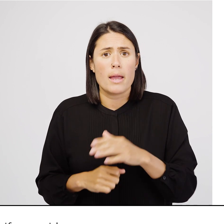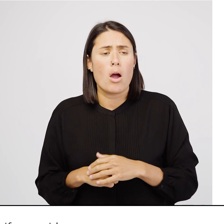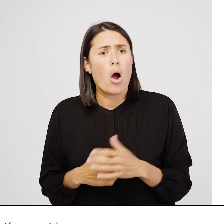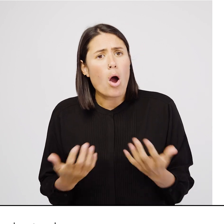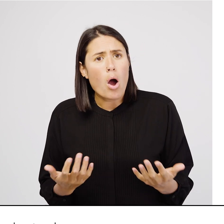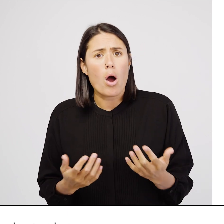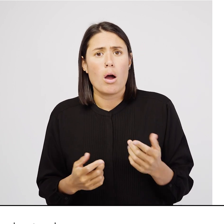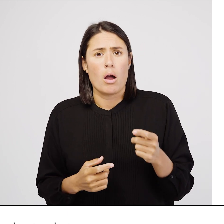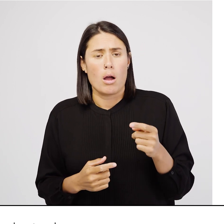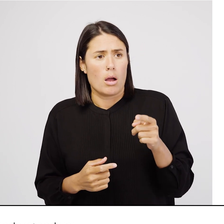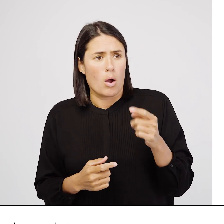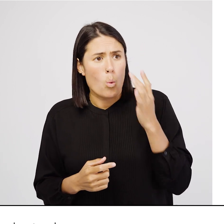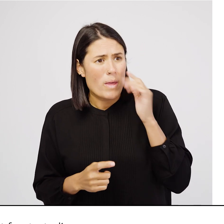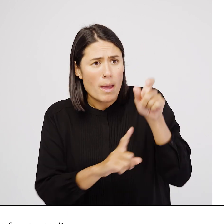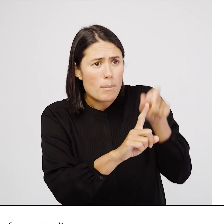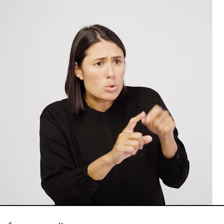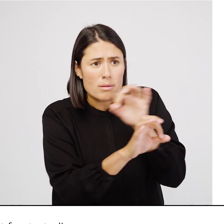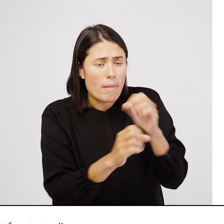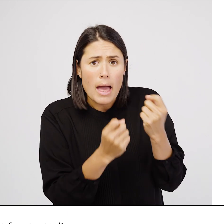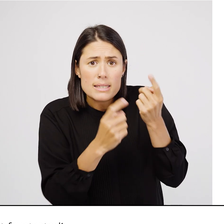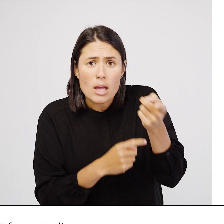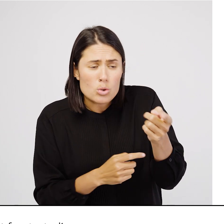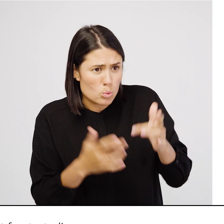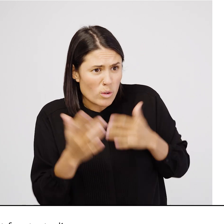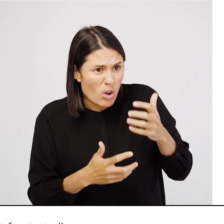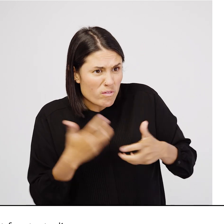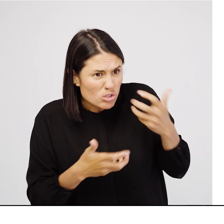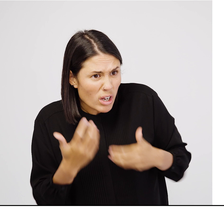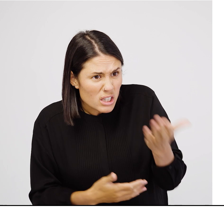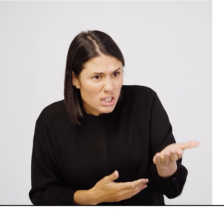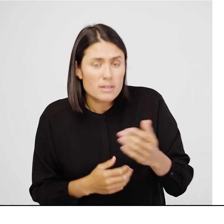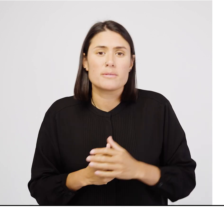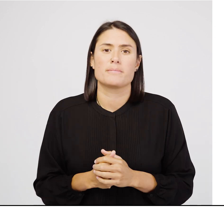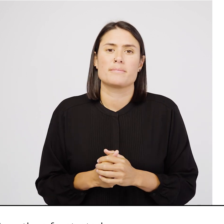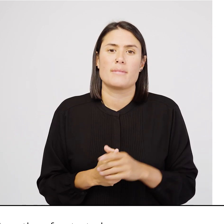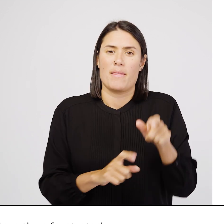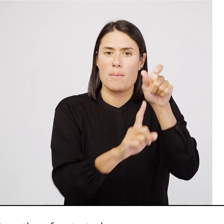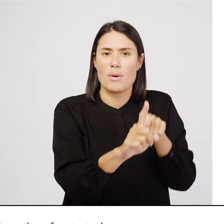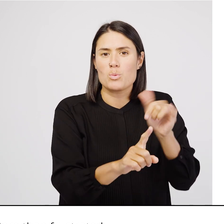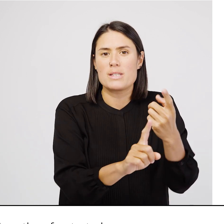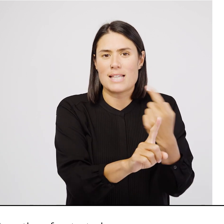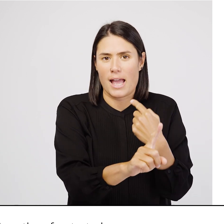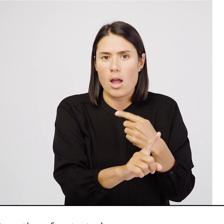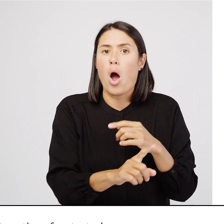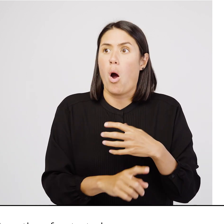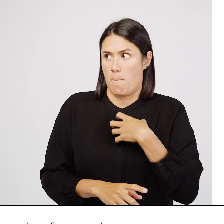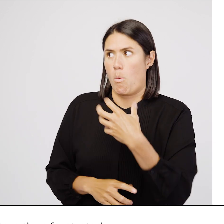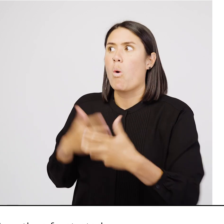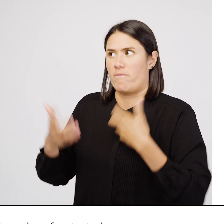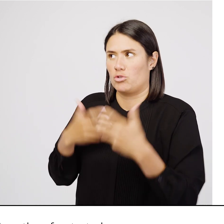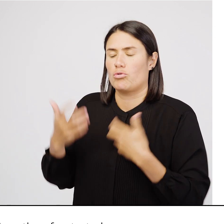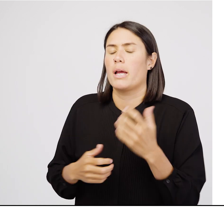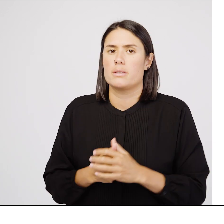said, "When he didn't understand you, I guess you felt frustrated," the peer might say, "More